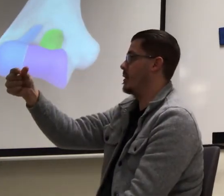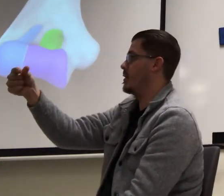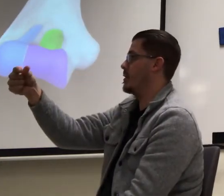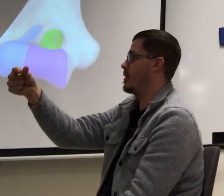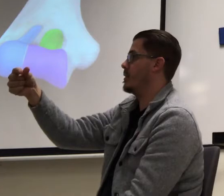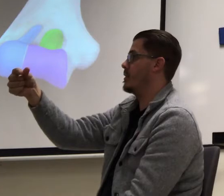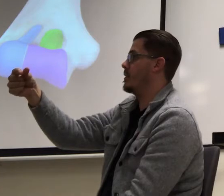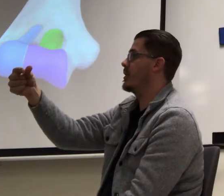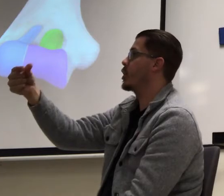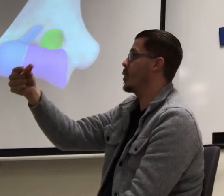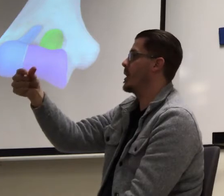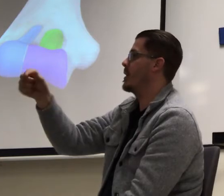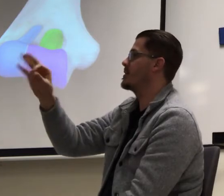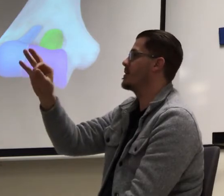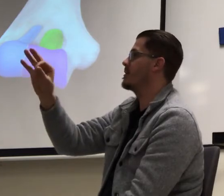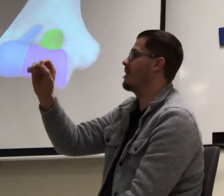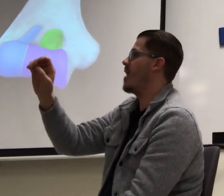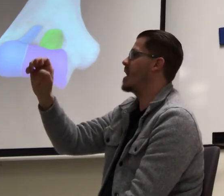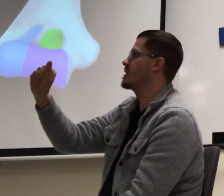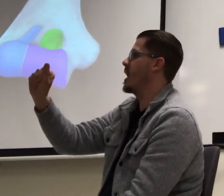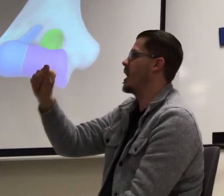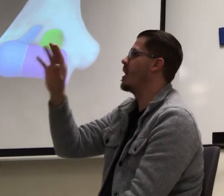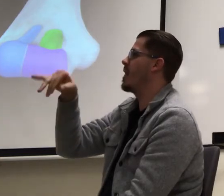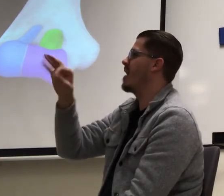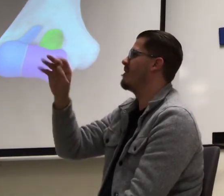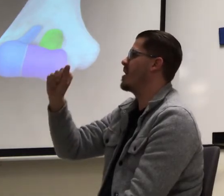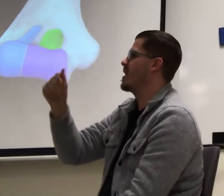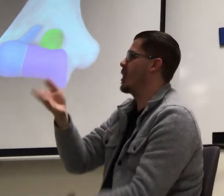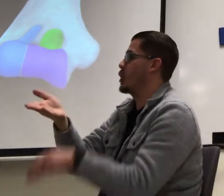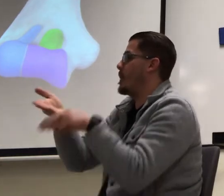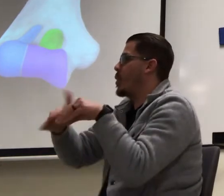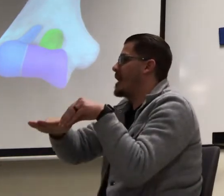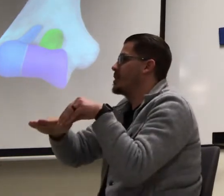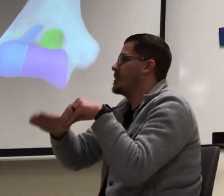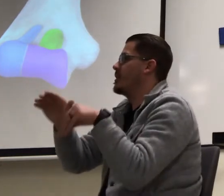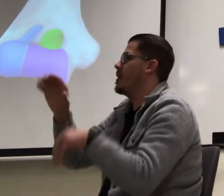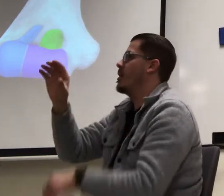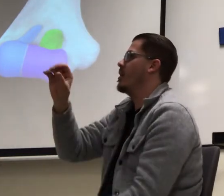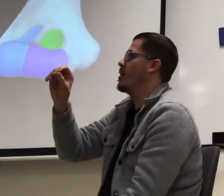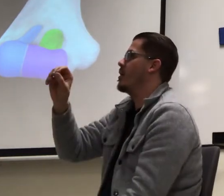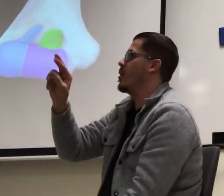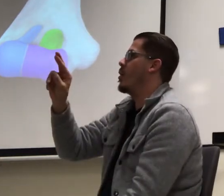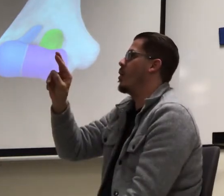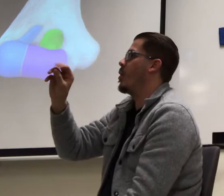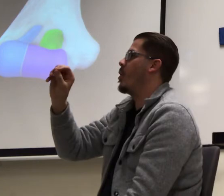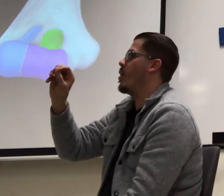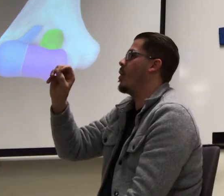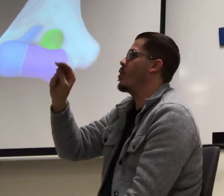depression, and that little depression is the coronoid fossa.